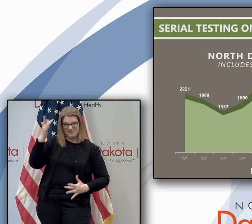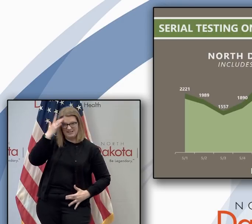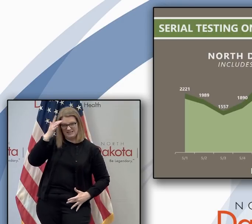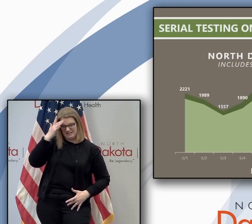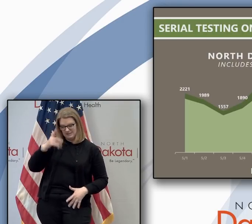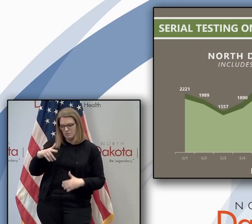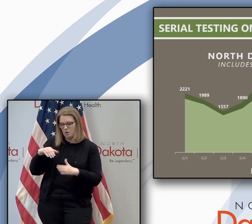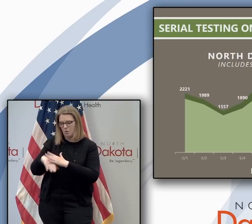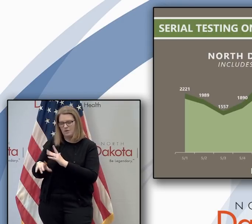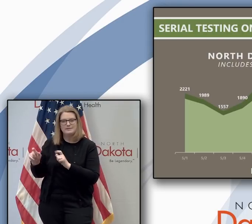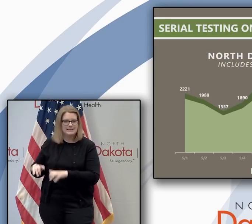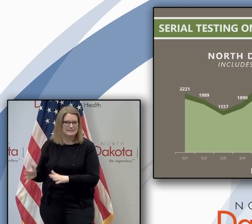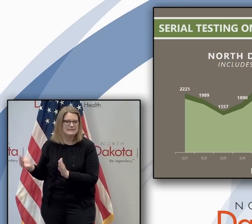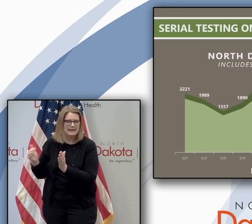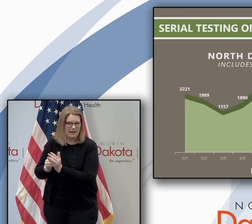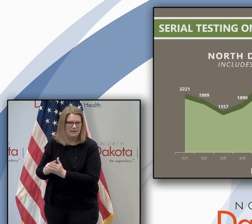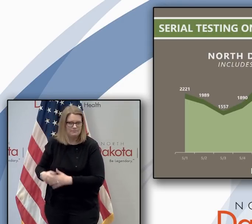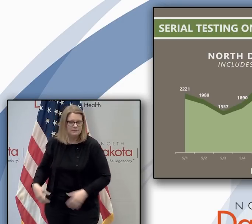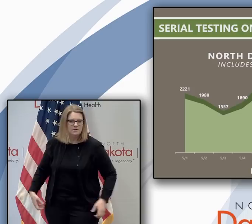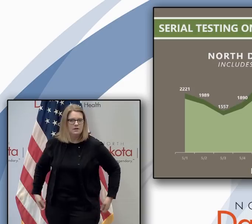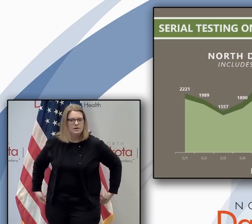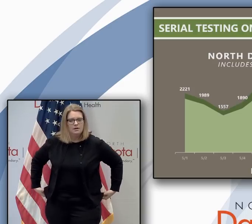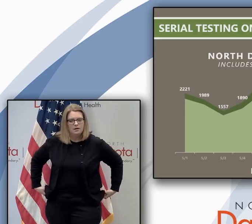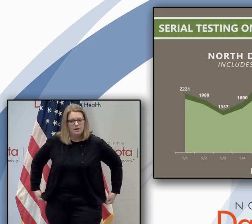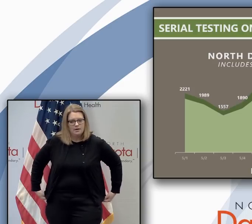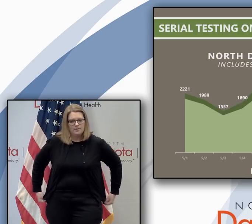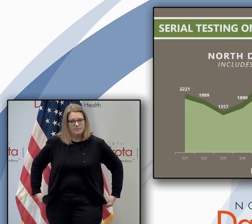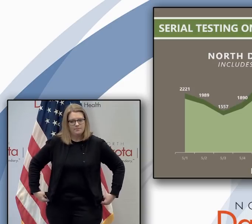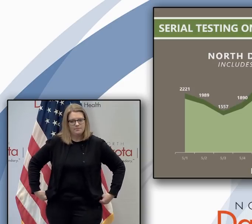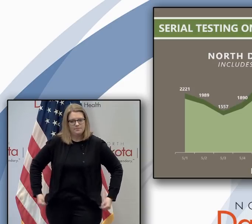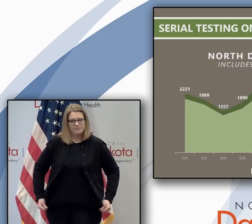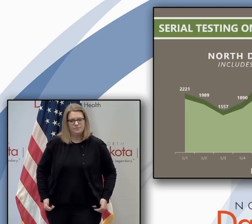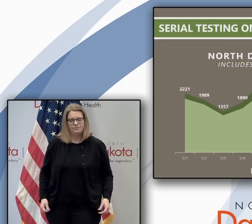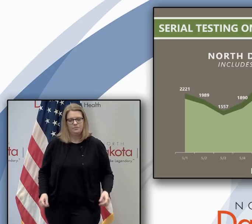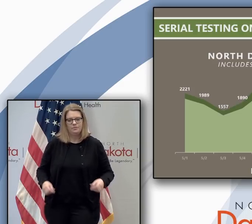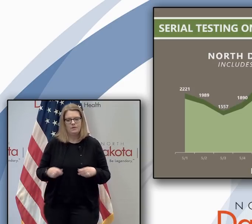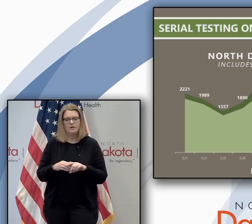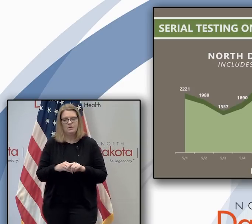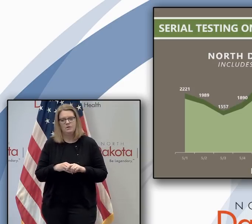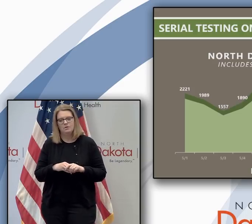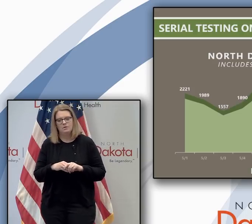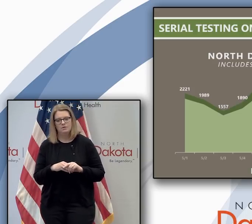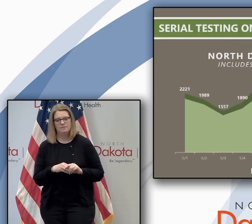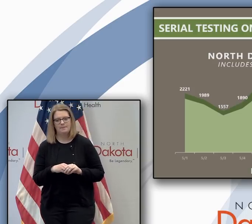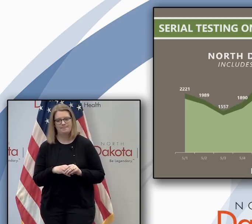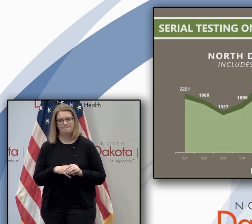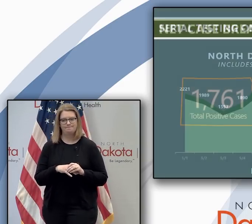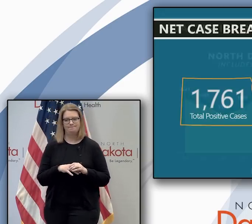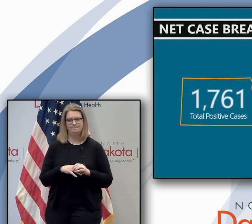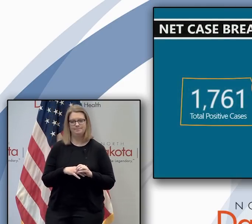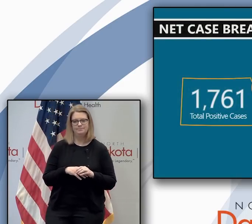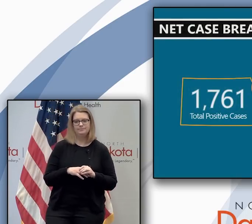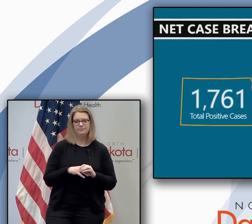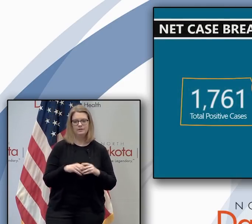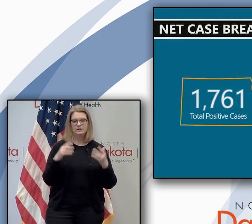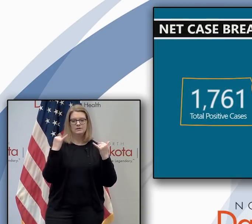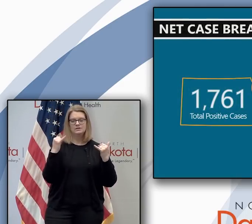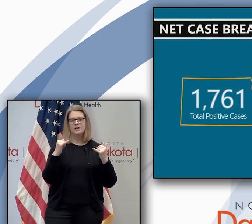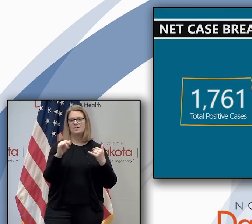and we want to work our way through that. When we take a look at the net case